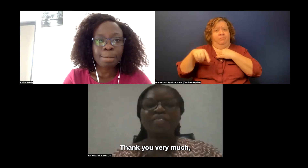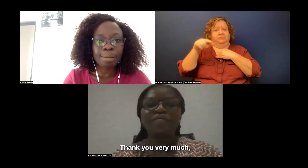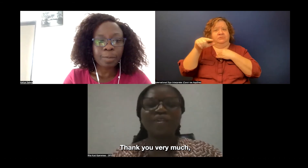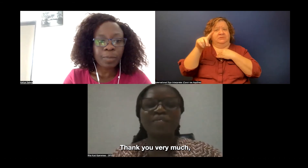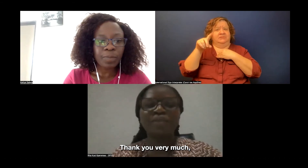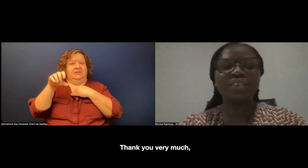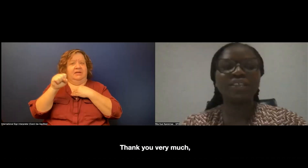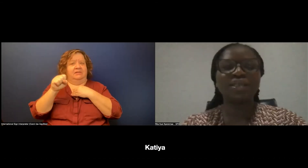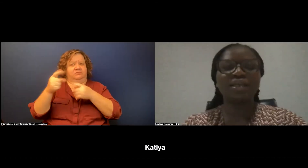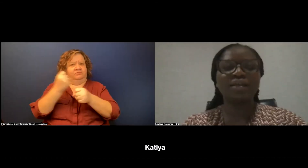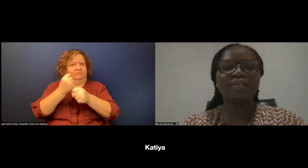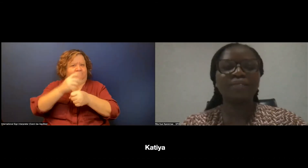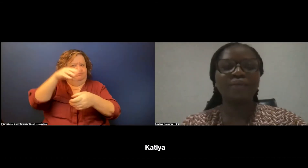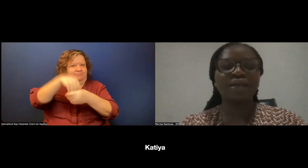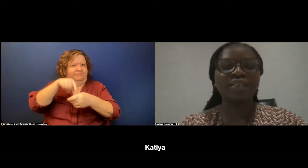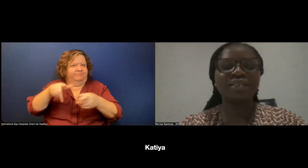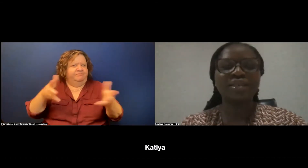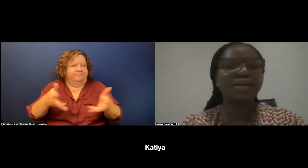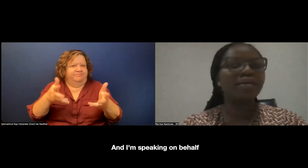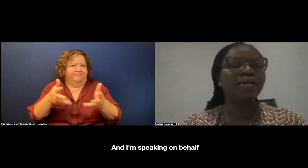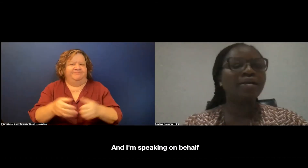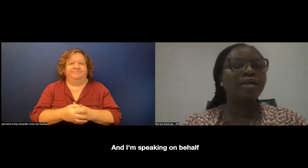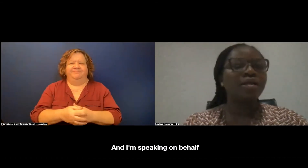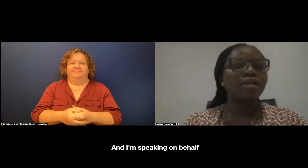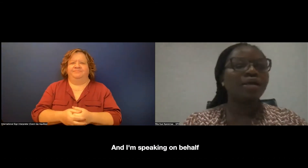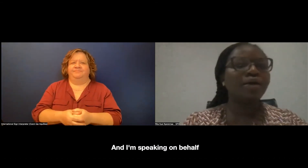Thank you very much, Katia.